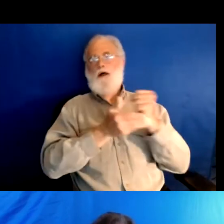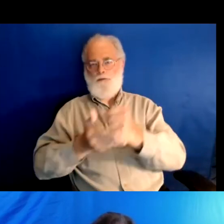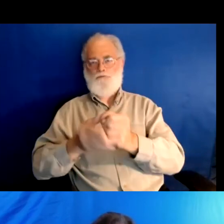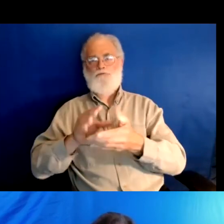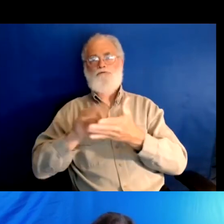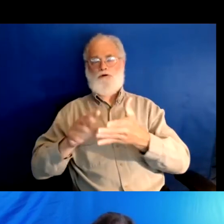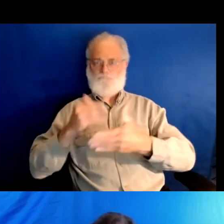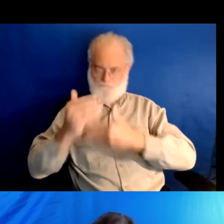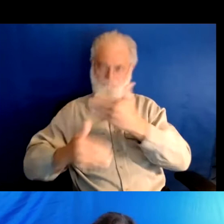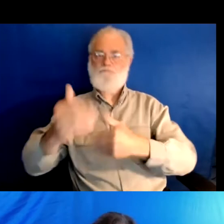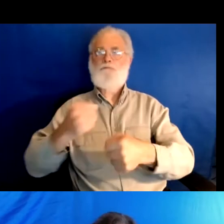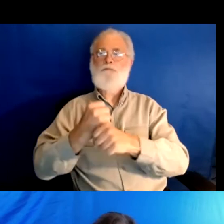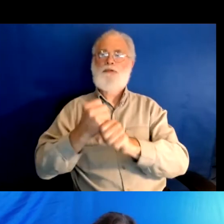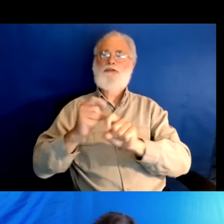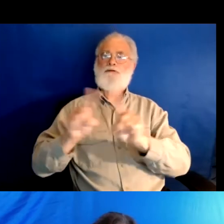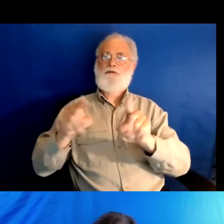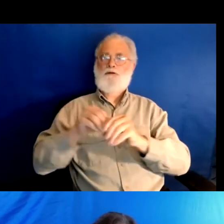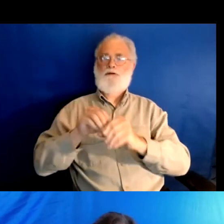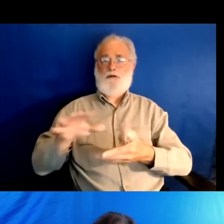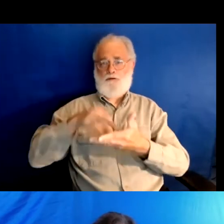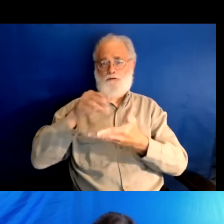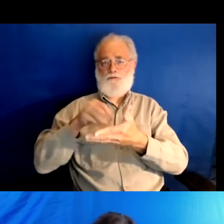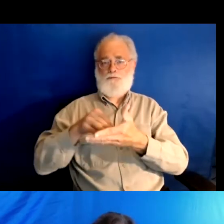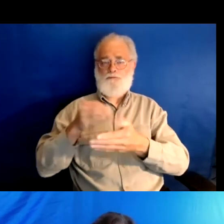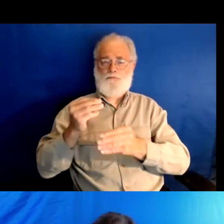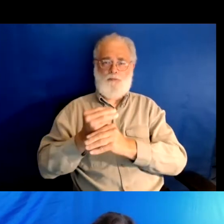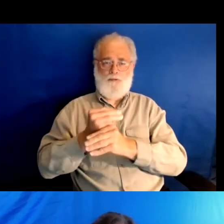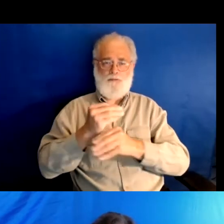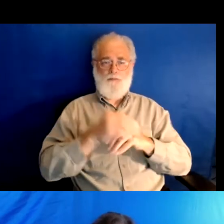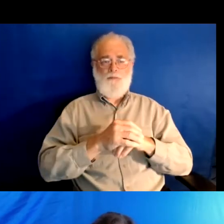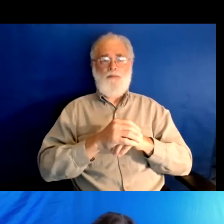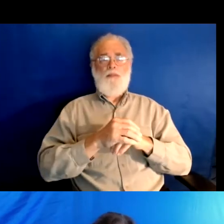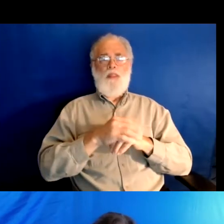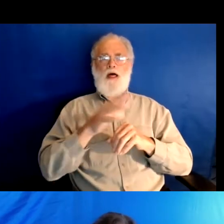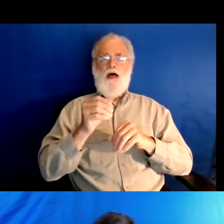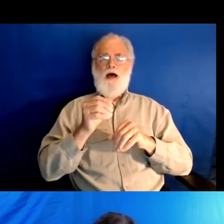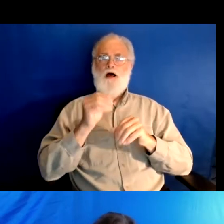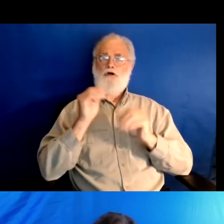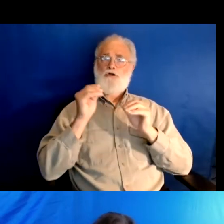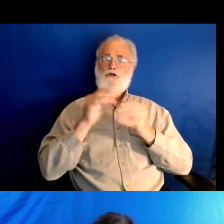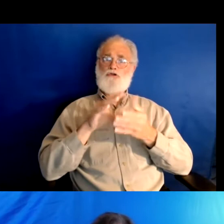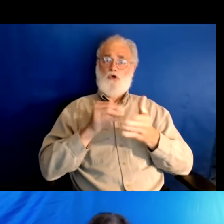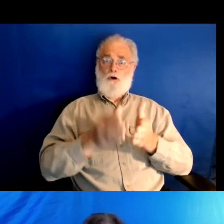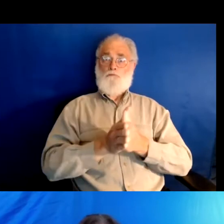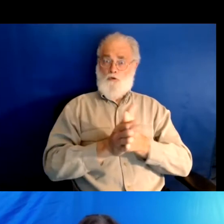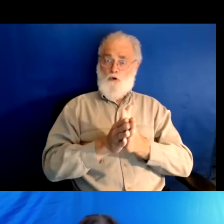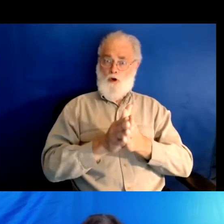And that will help with that process. And then the students' MAP